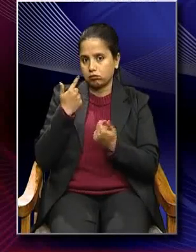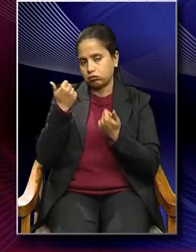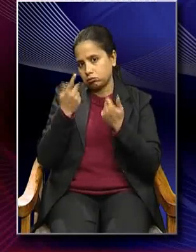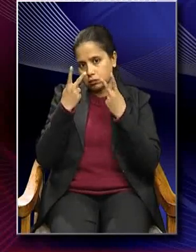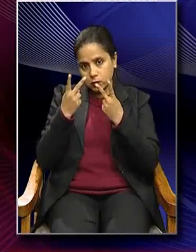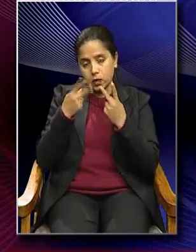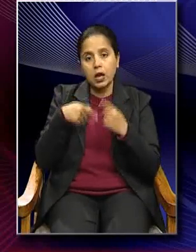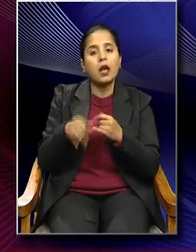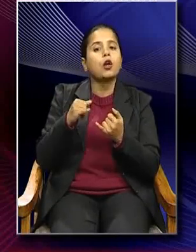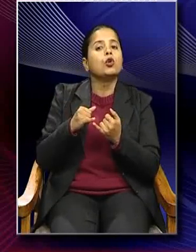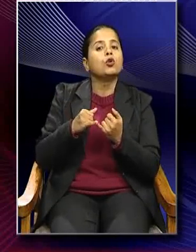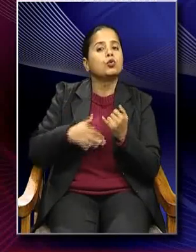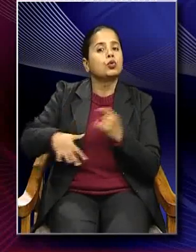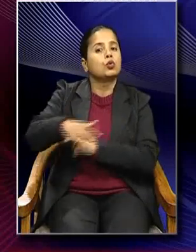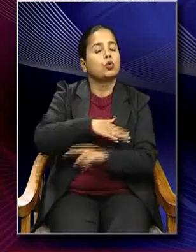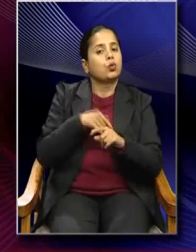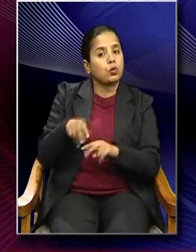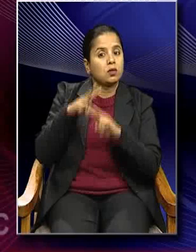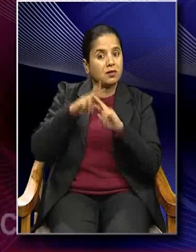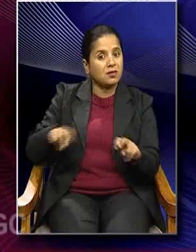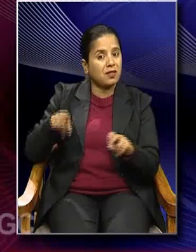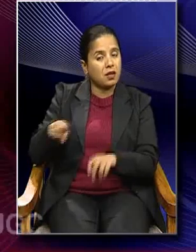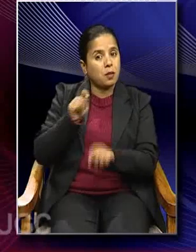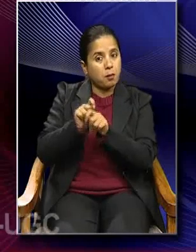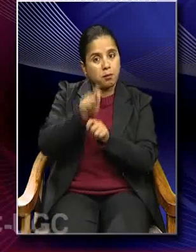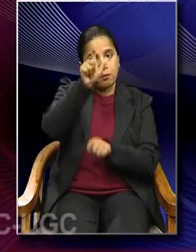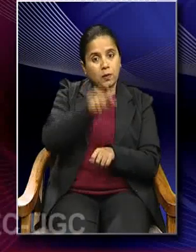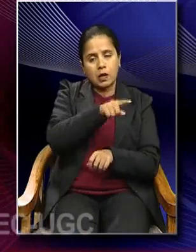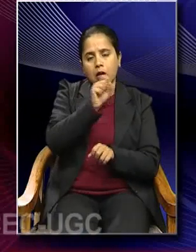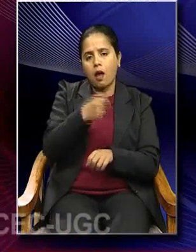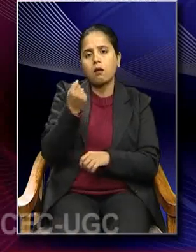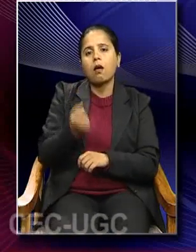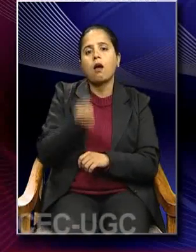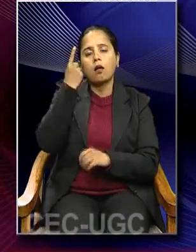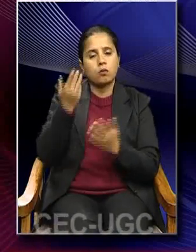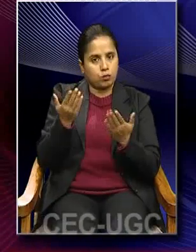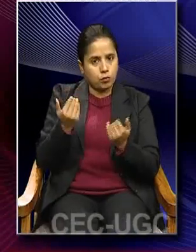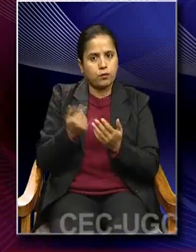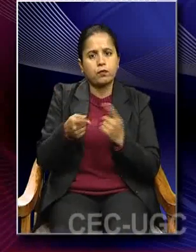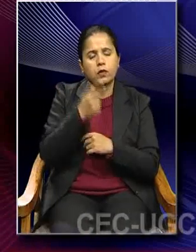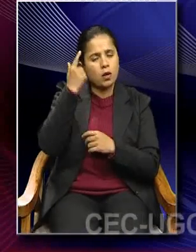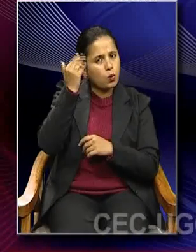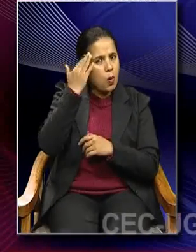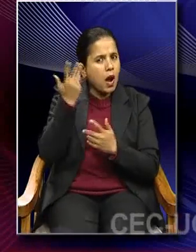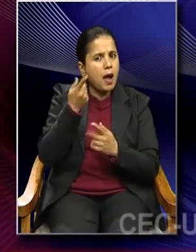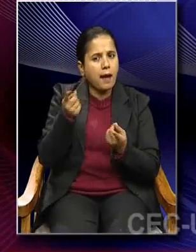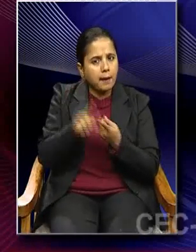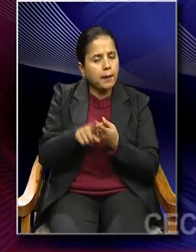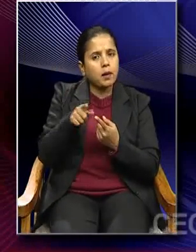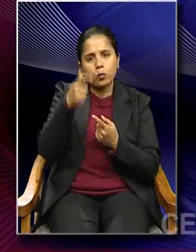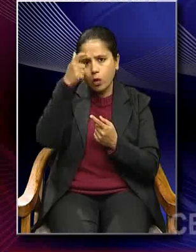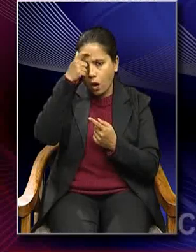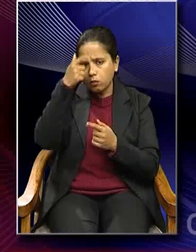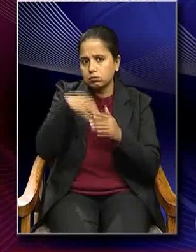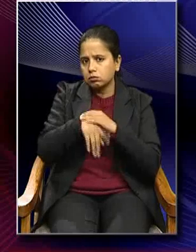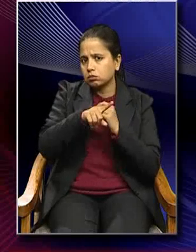the sociologist will then be able to understand the cause of the issue and try